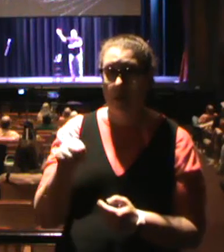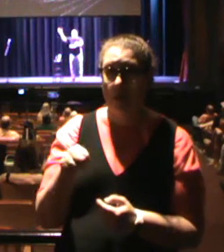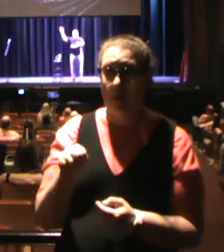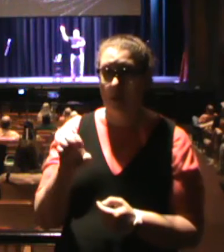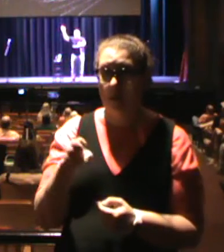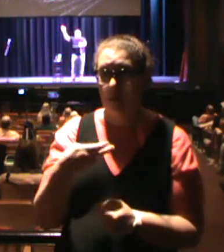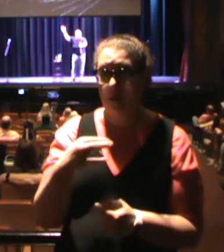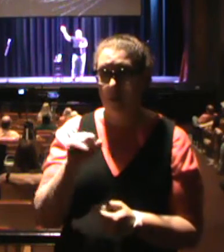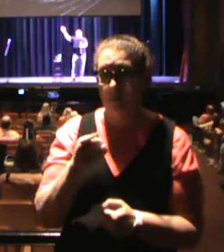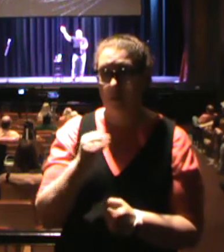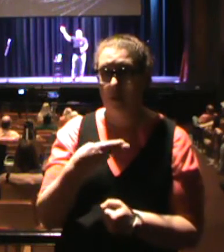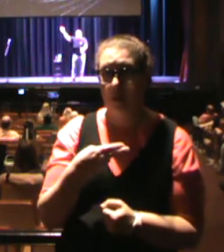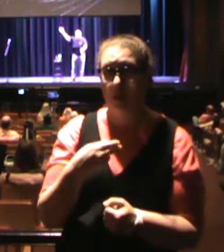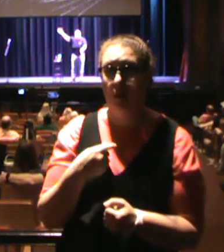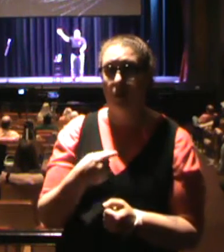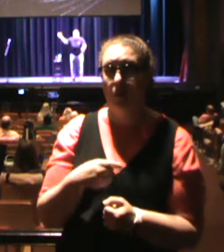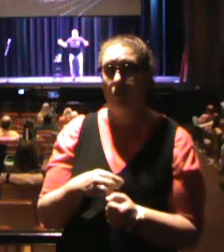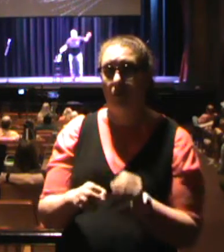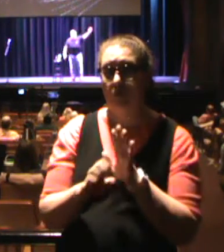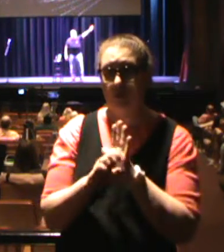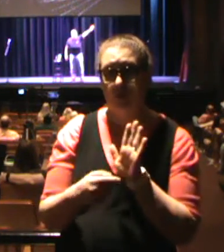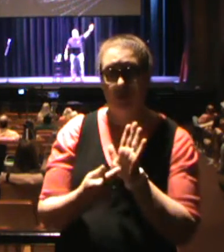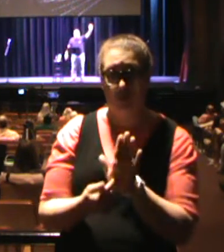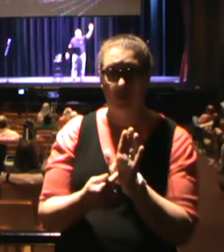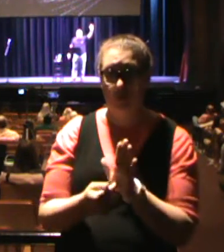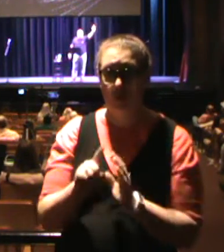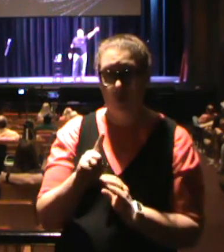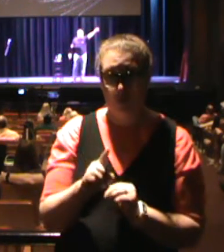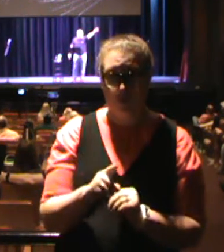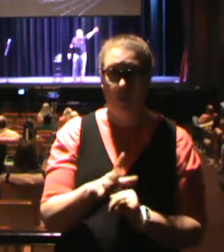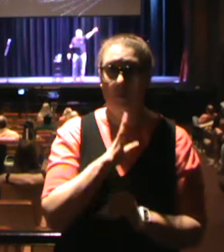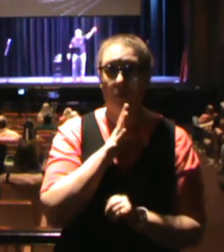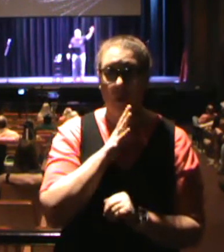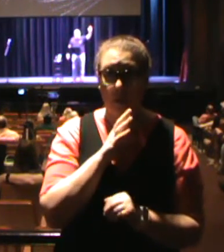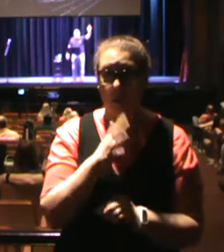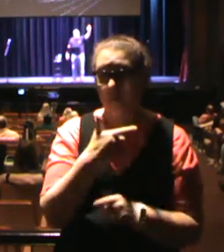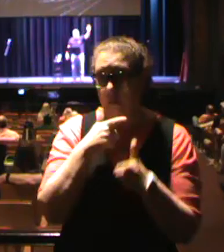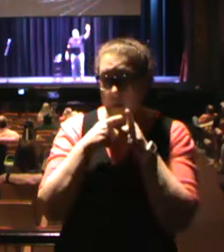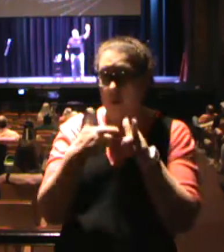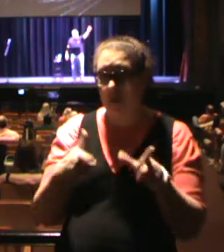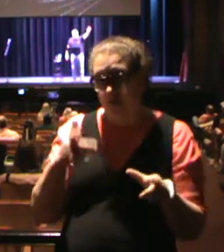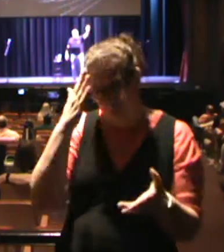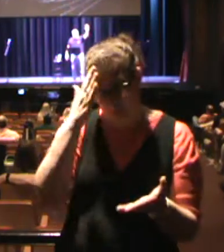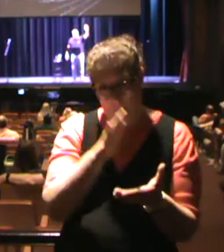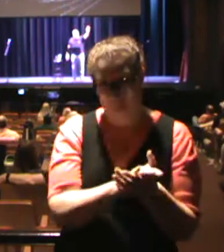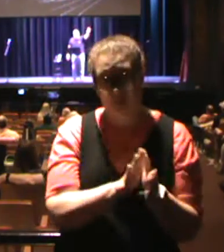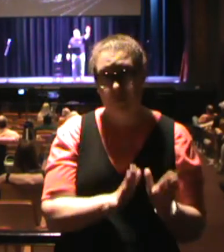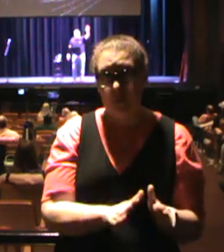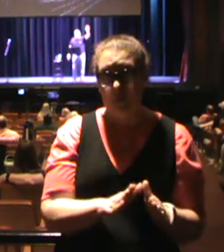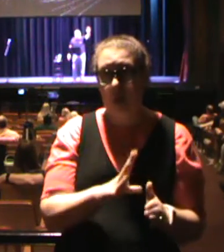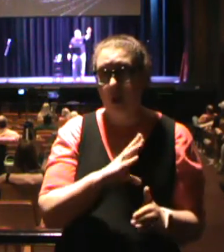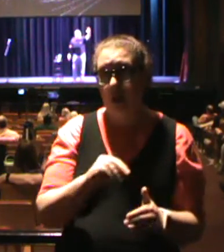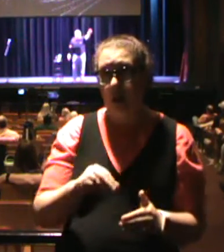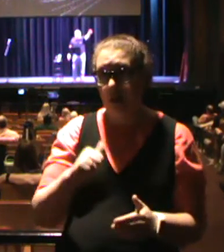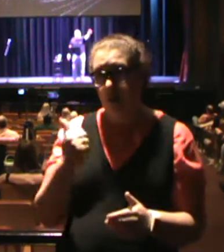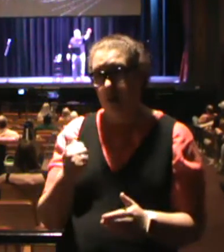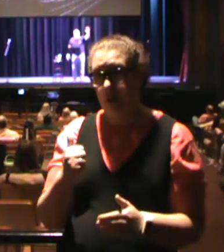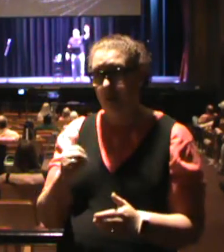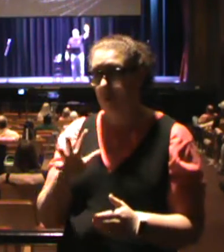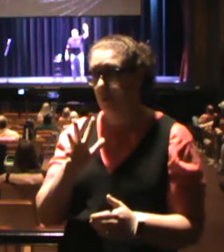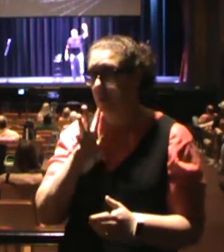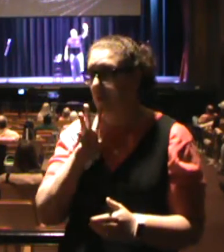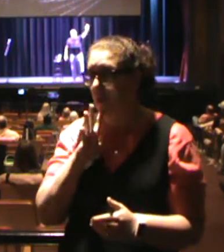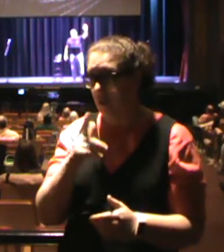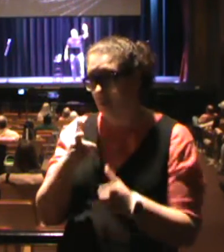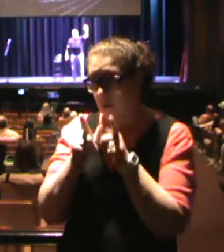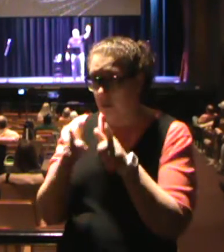out, one was speaking the language of the believer, and one was speaking the language of the unbeliever. Nehemiah was concerned about the effects of the next generation.